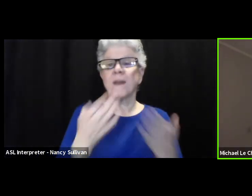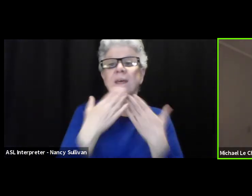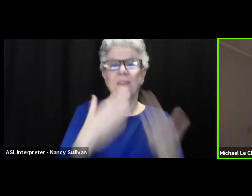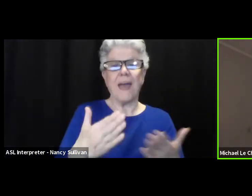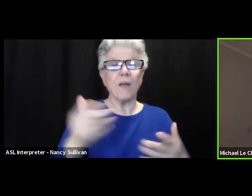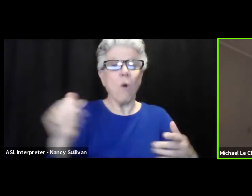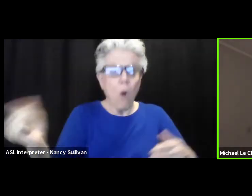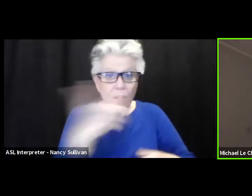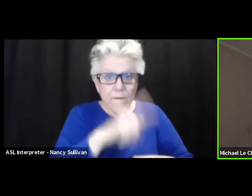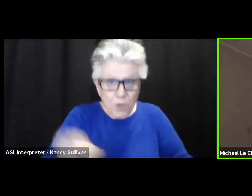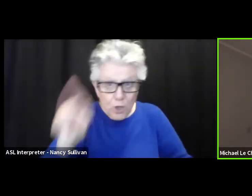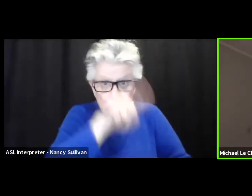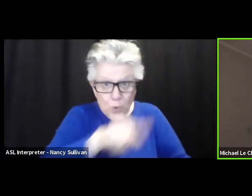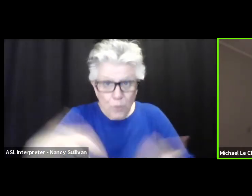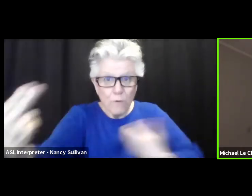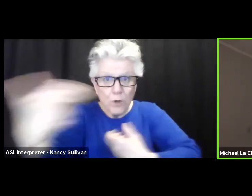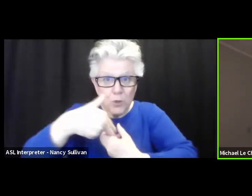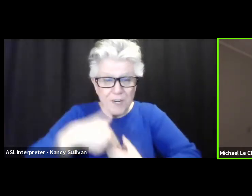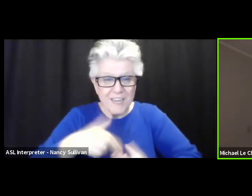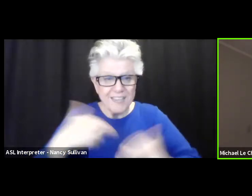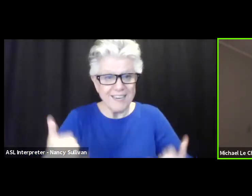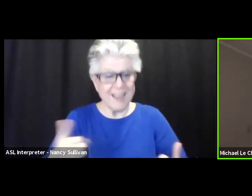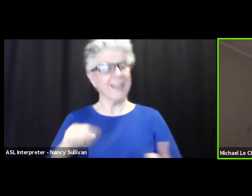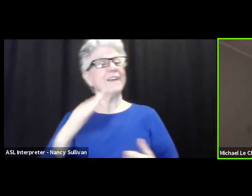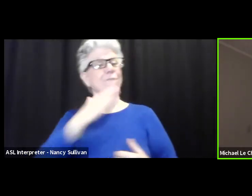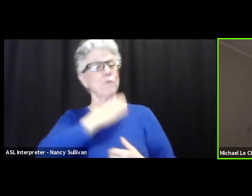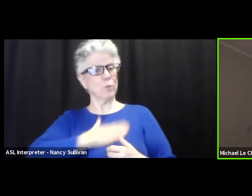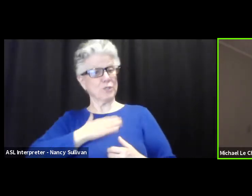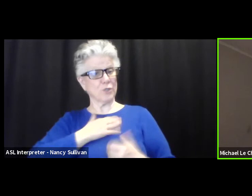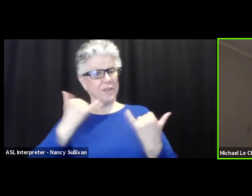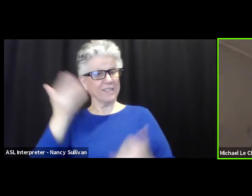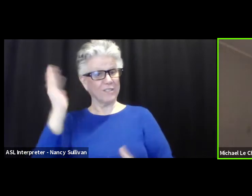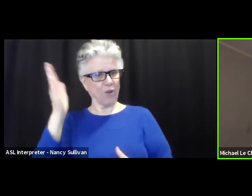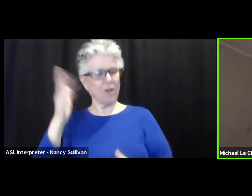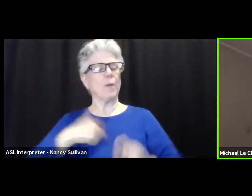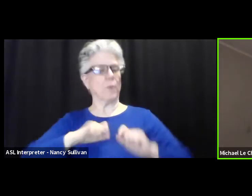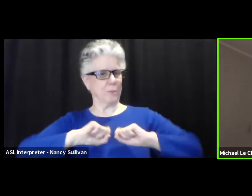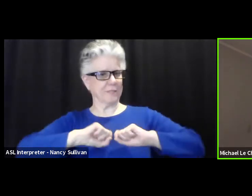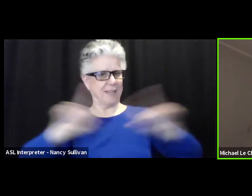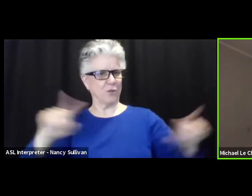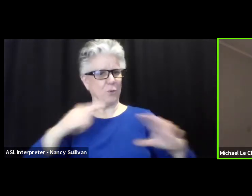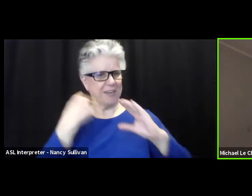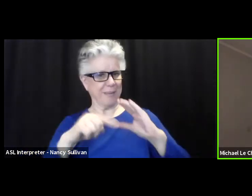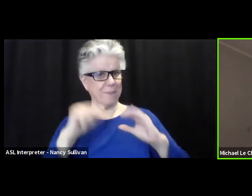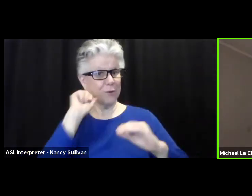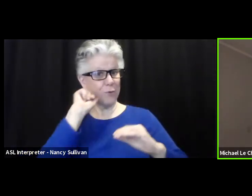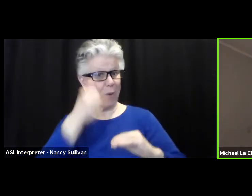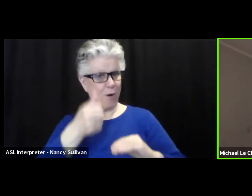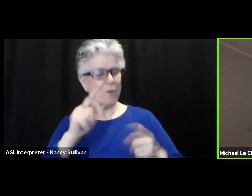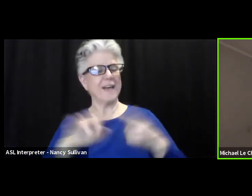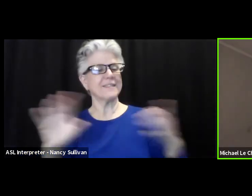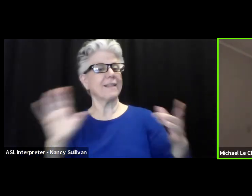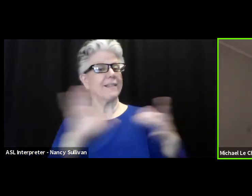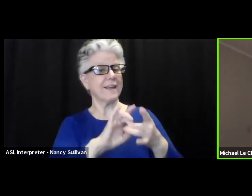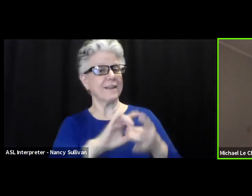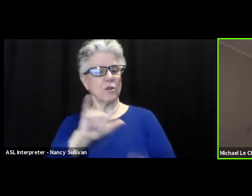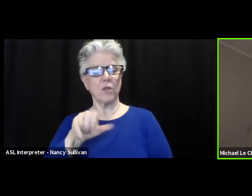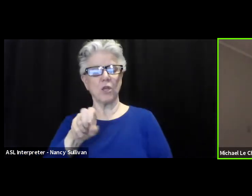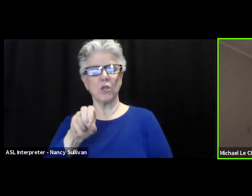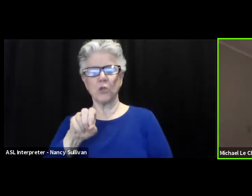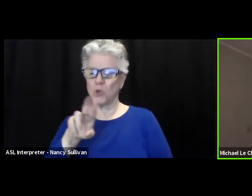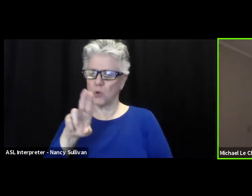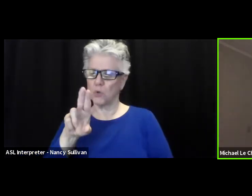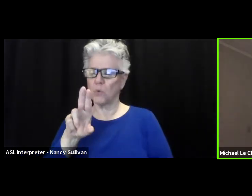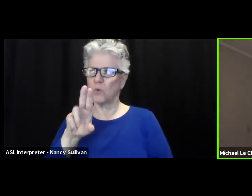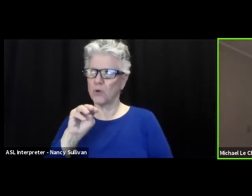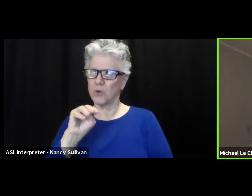us today. And if you enjoyed today's talk, you will receive an email tomorrow that has a link to the YouTube stream of it, and you can share